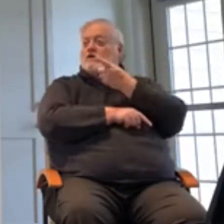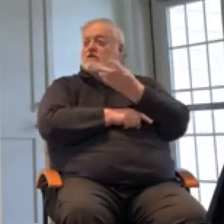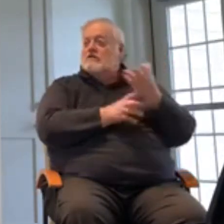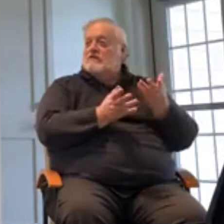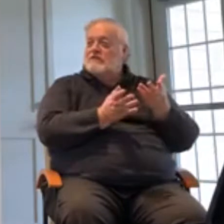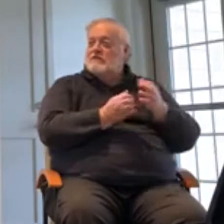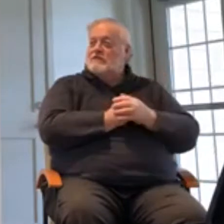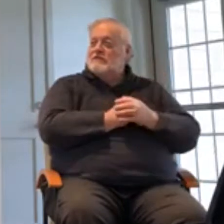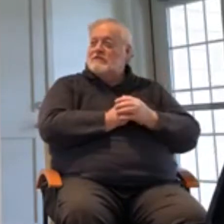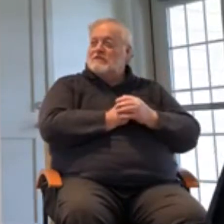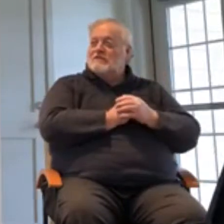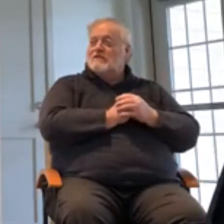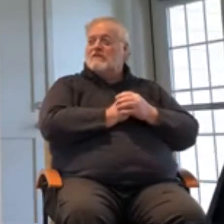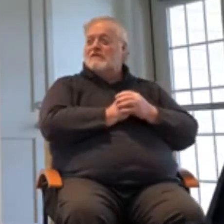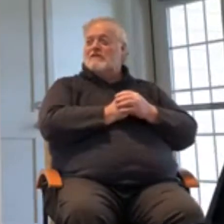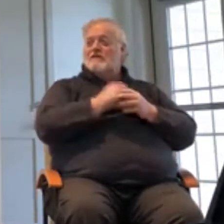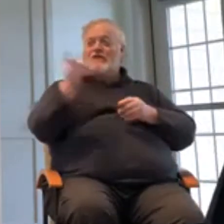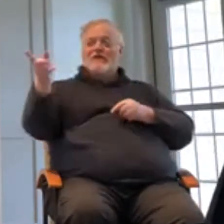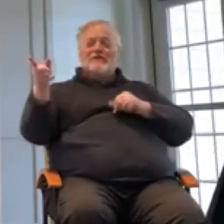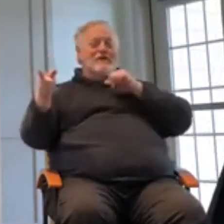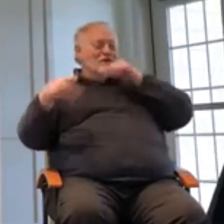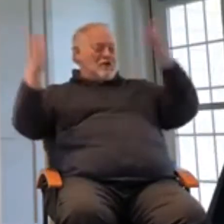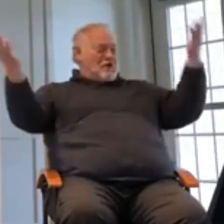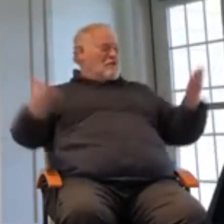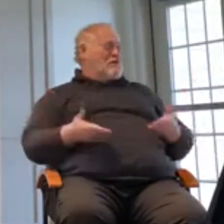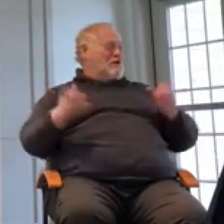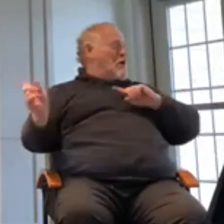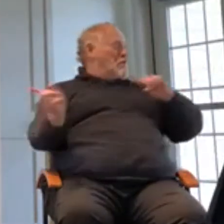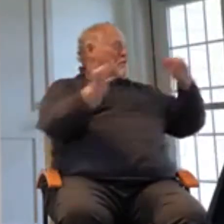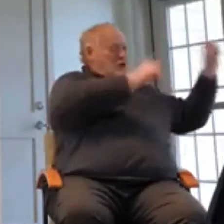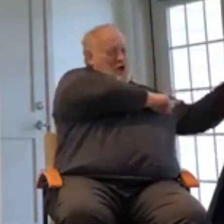I don't know who it is. Oh, you are no longer welcome in my church. Get out.